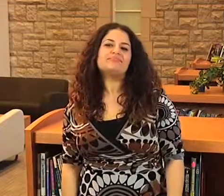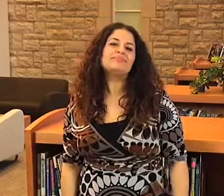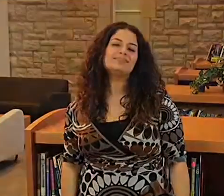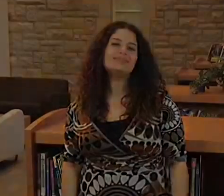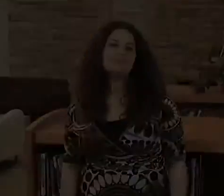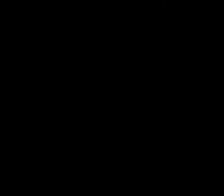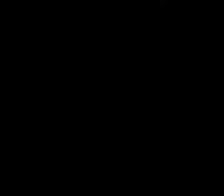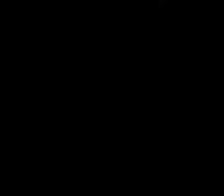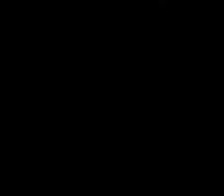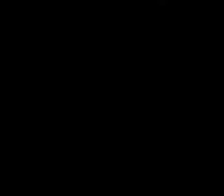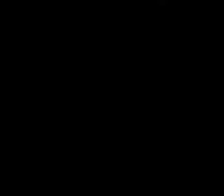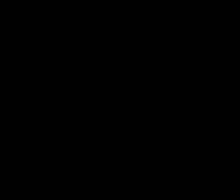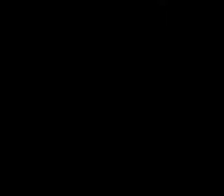use them very often.